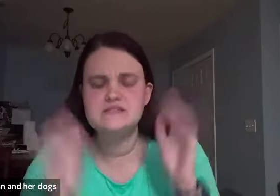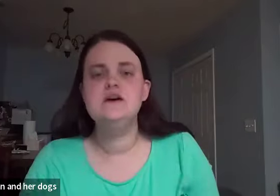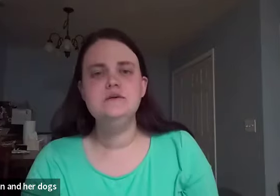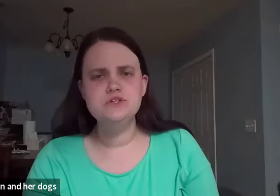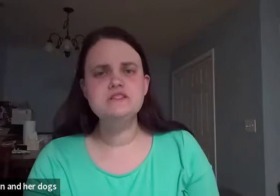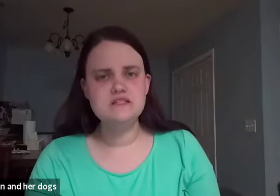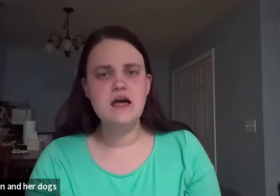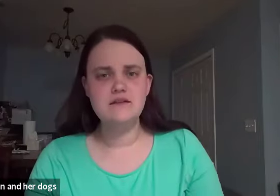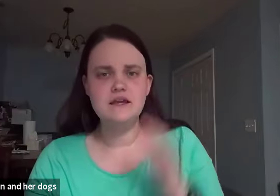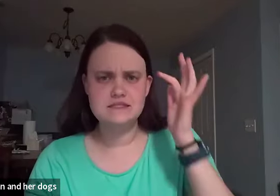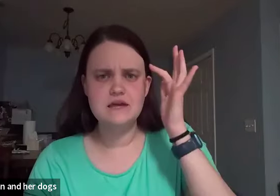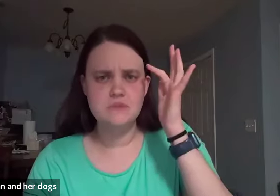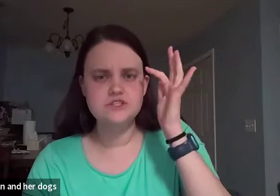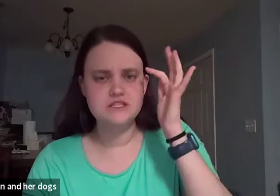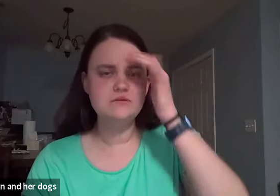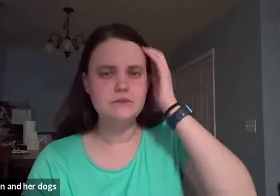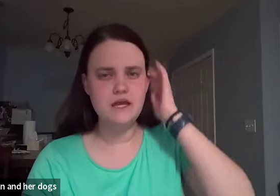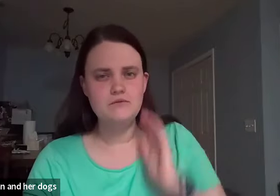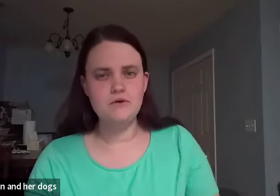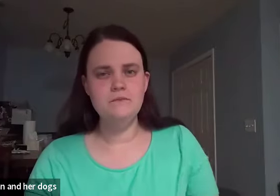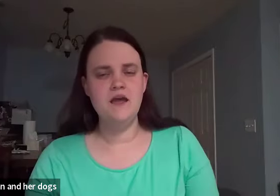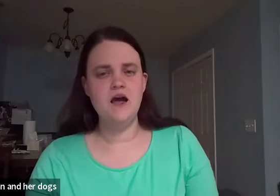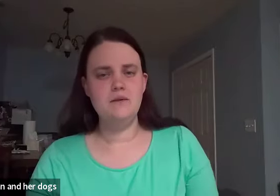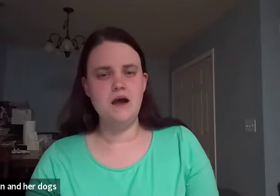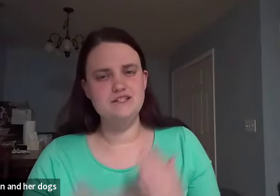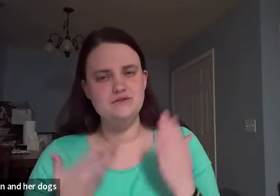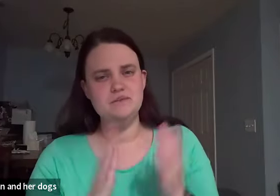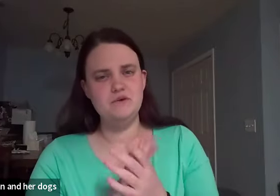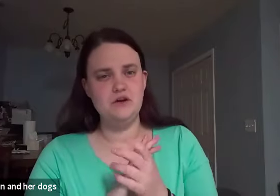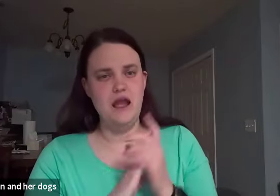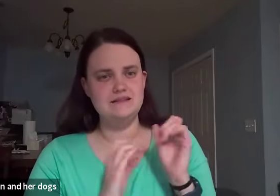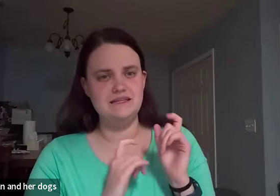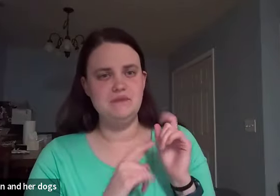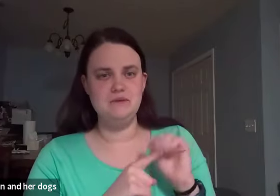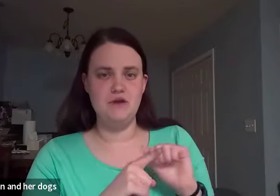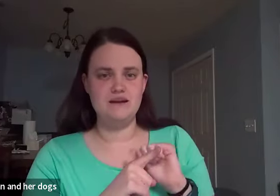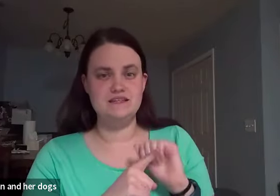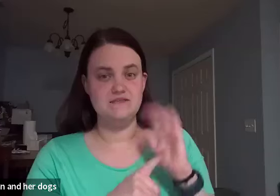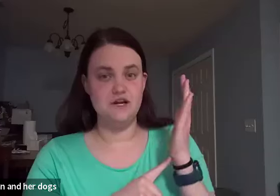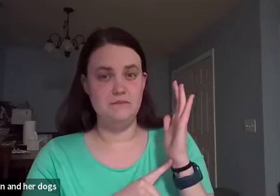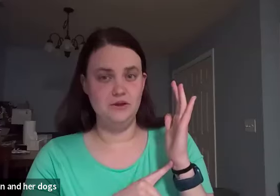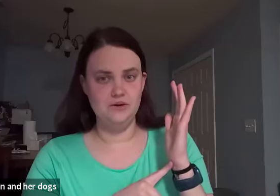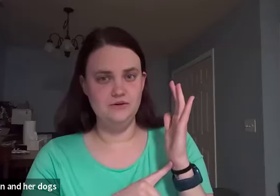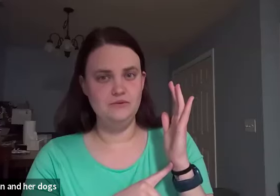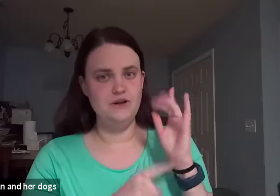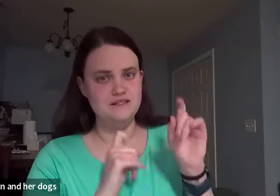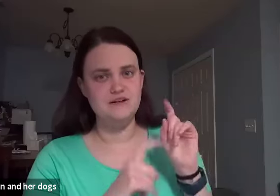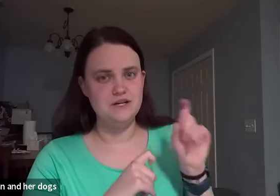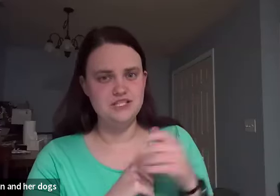this, but just a slight motion would be helpful. I do recommend when you're asking, maybe practicing in front of the mirror when you're asking